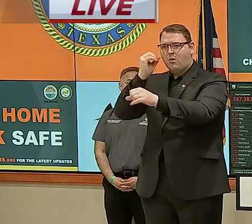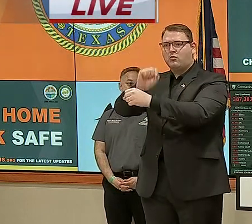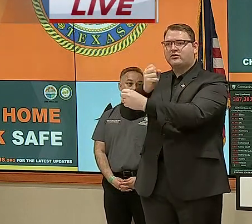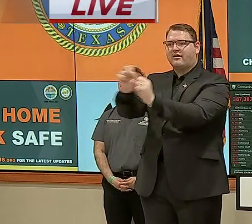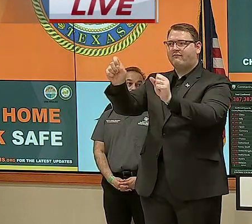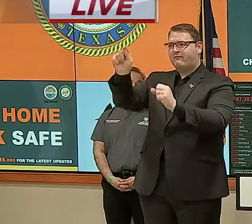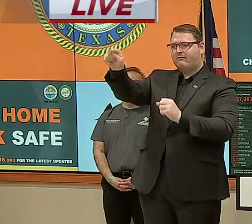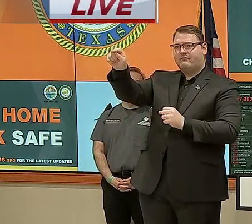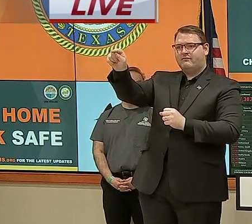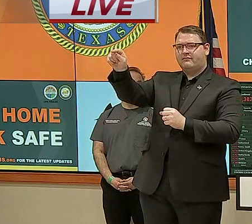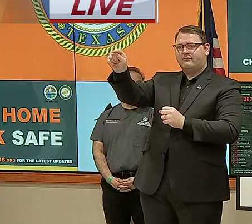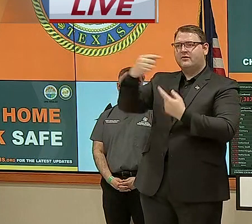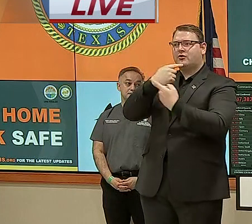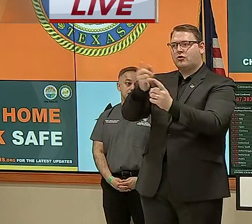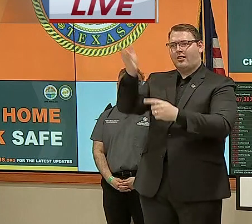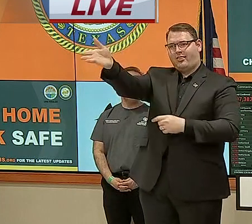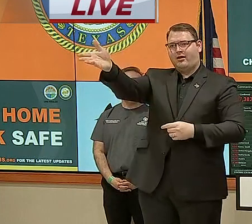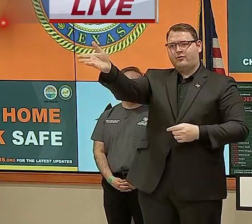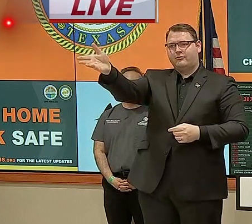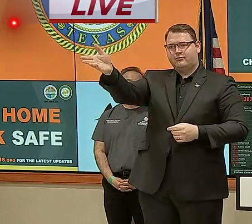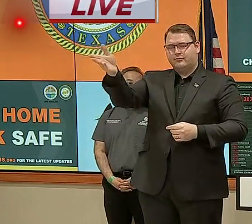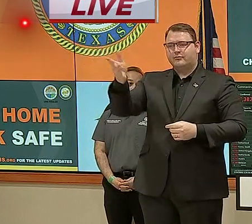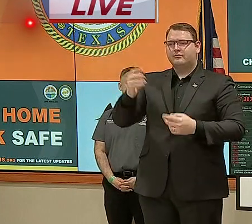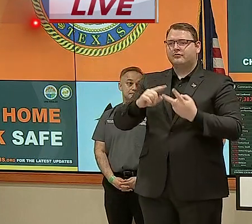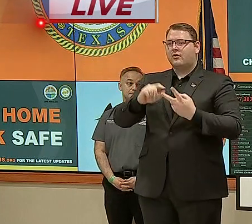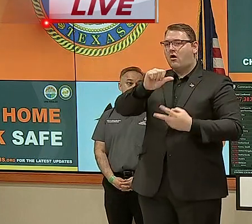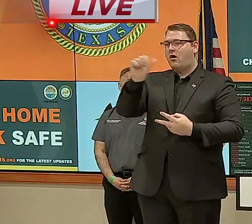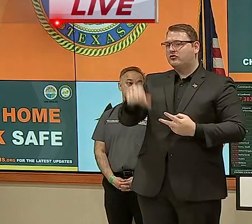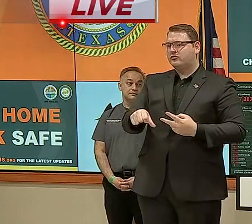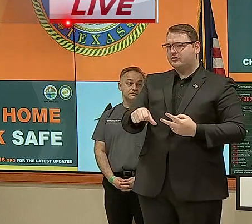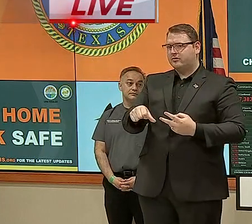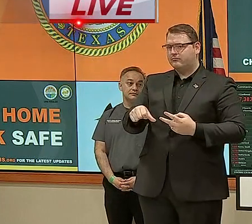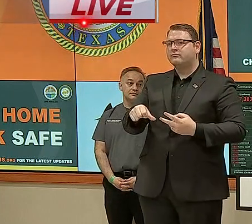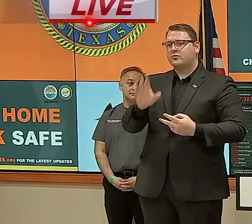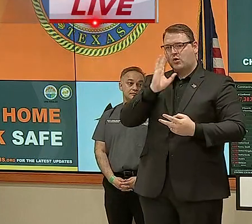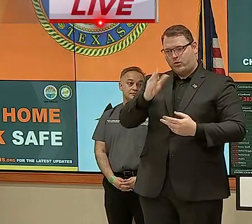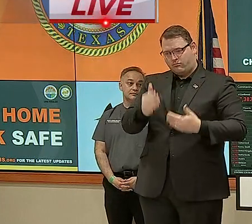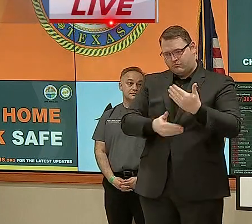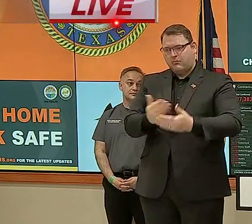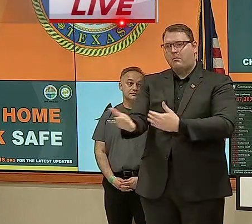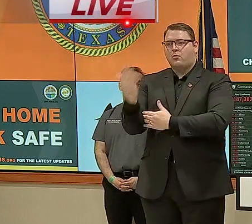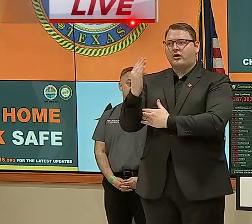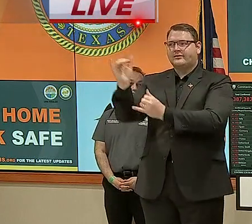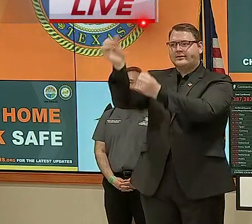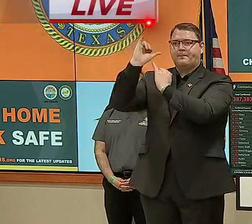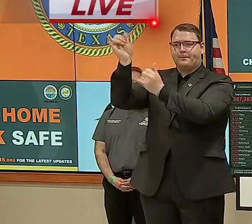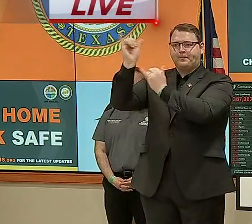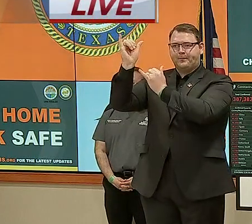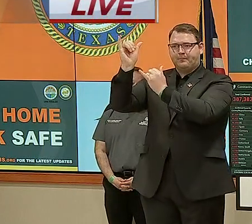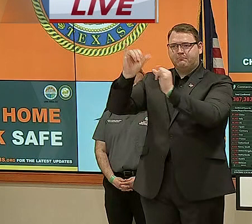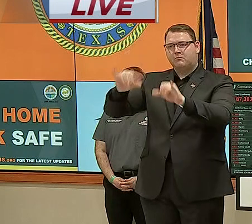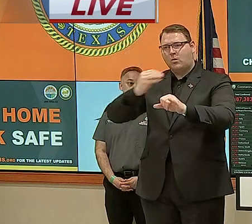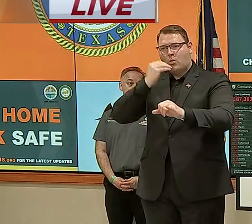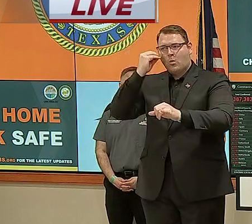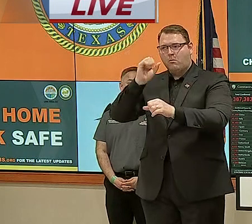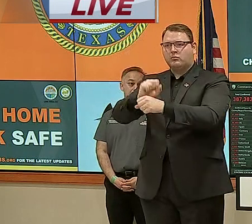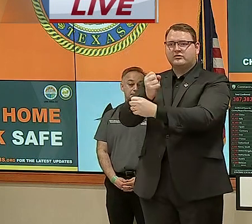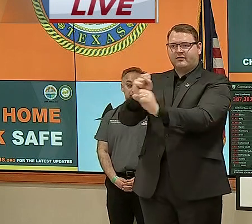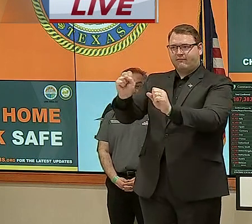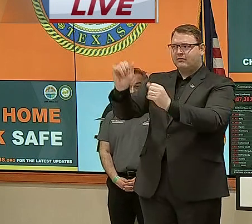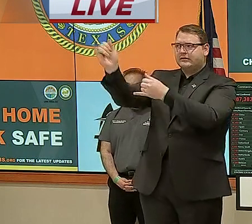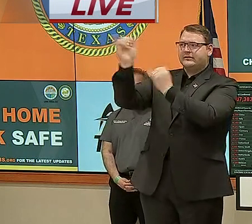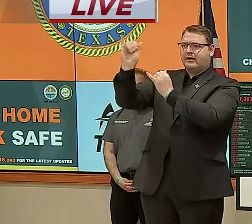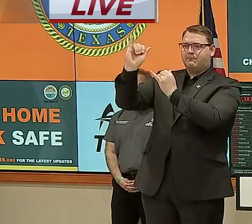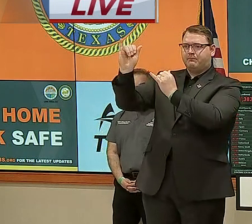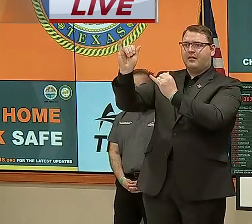safe order yesterday. Austin is moving forward this morning as well. So we all recognize